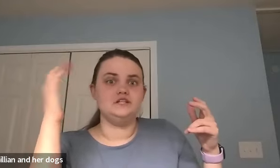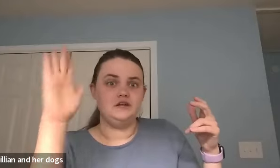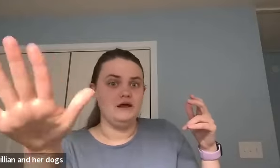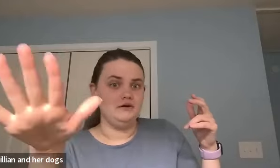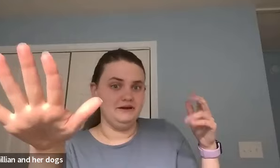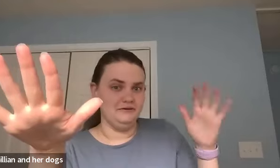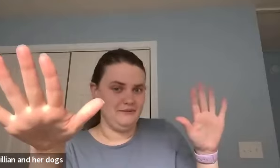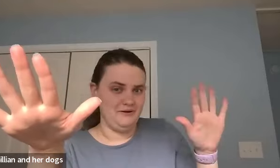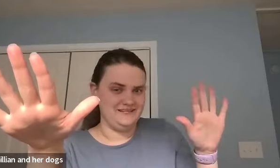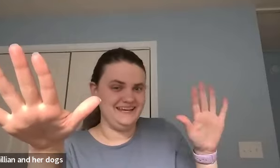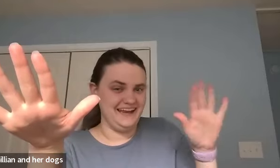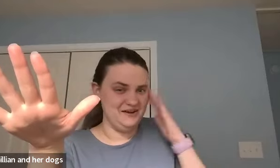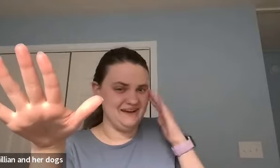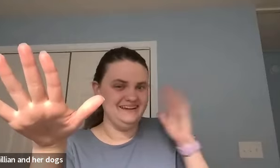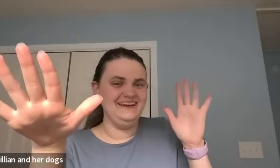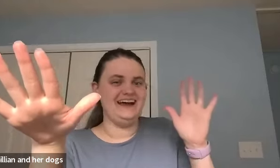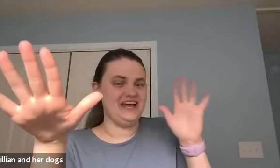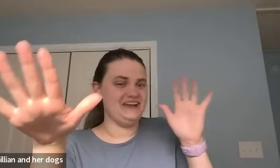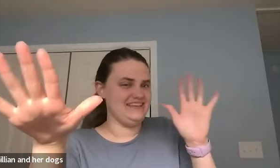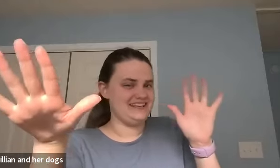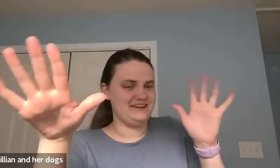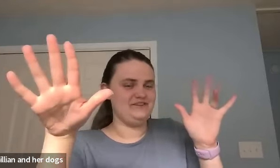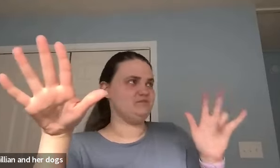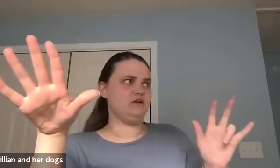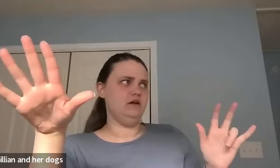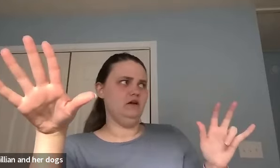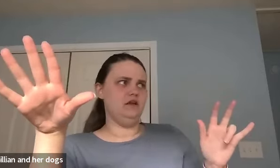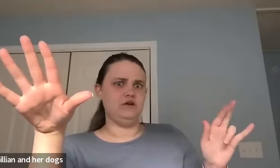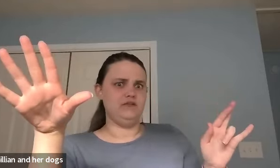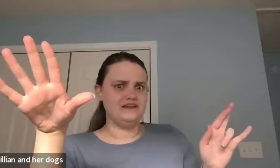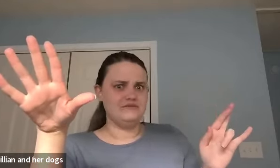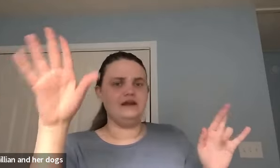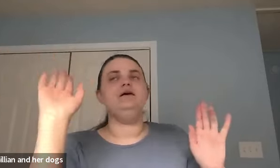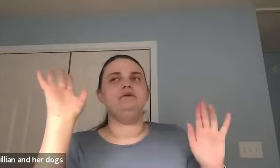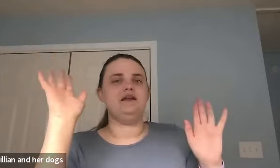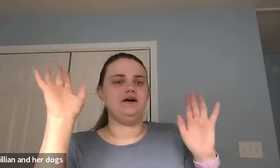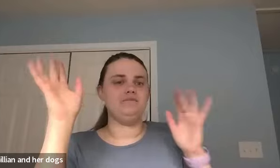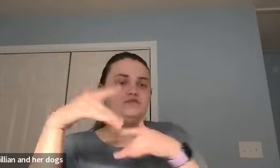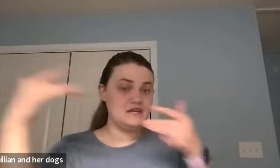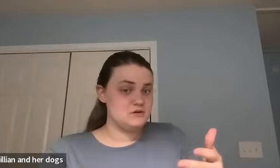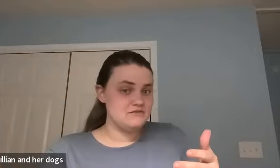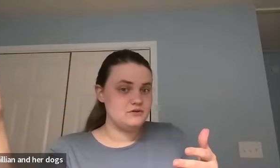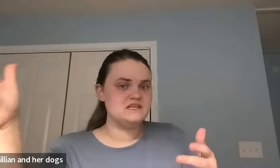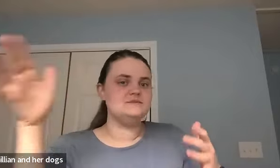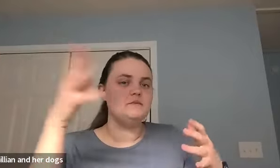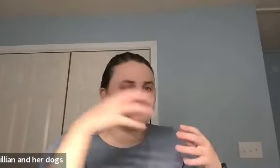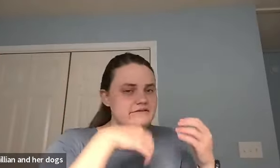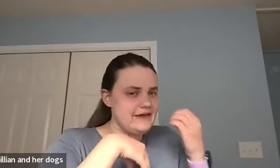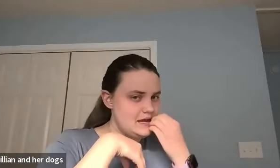I know. I promise. Like I just had to say that because I could feel someone going, no, that's not right. But they do have their own signs, but more like the